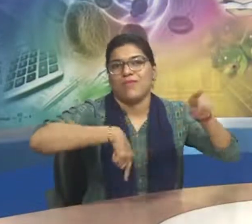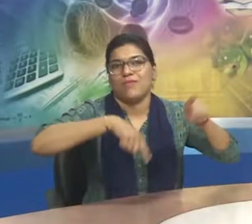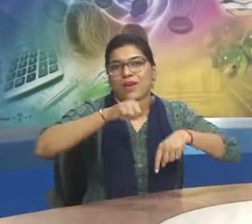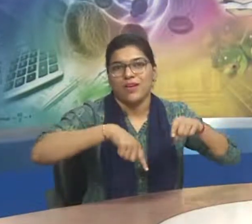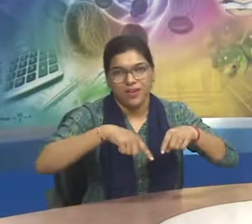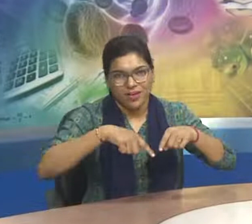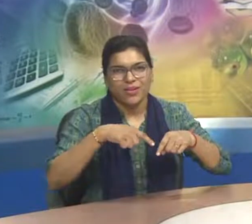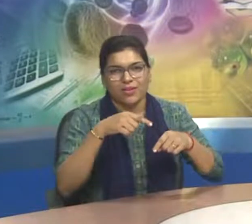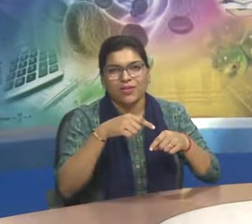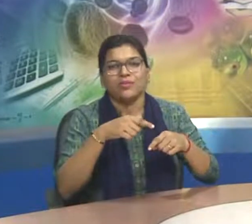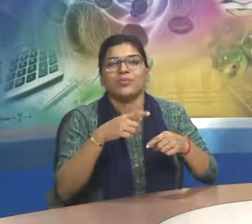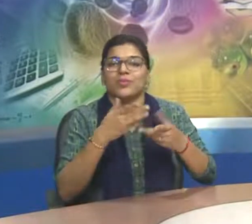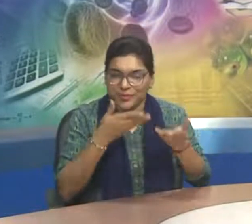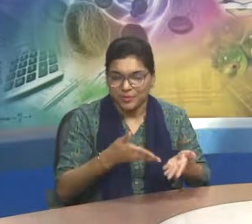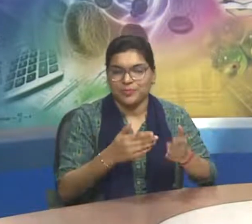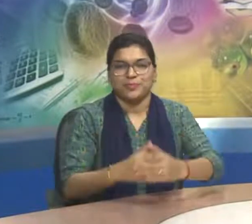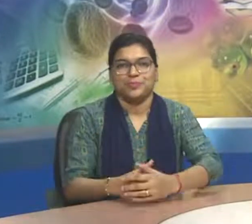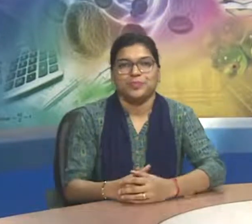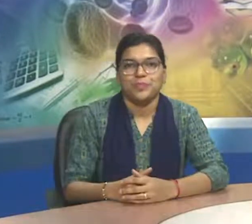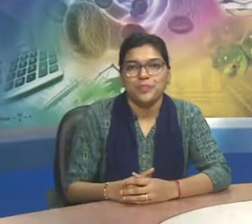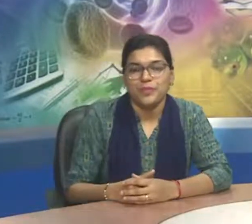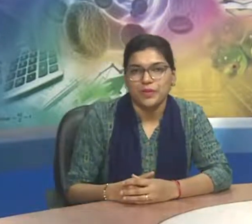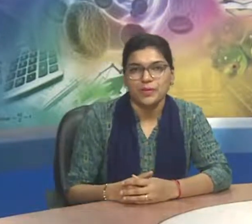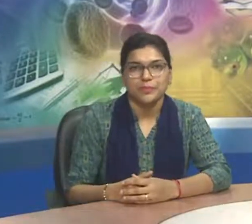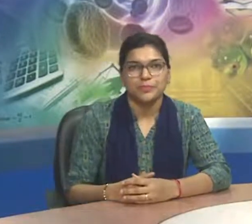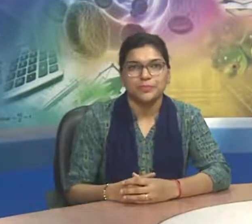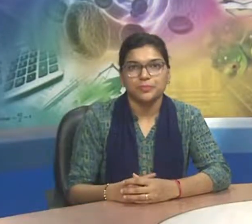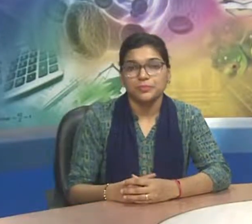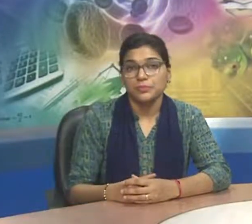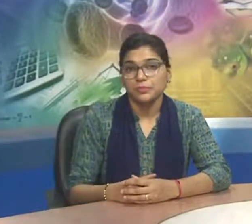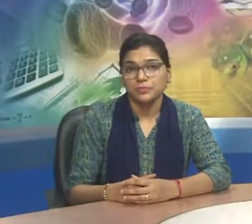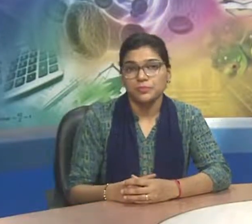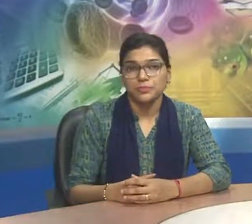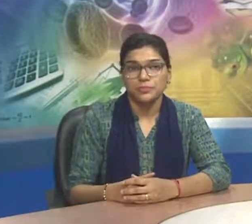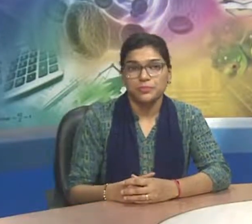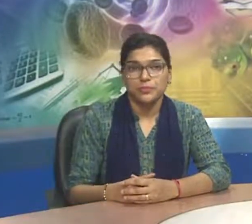So those circular roads are all carved roads.